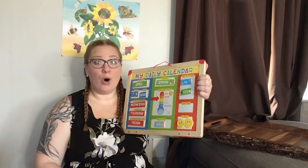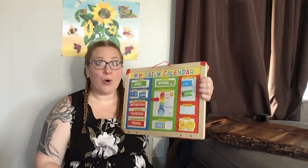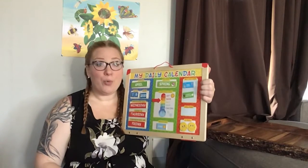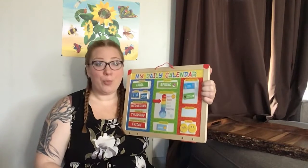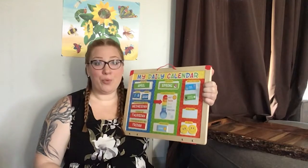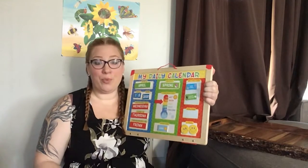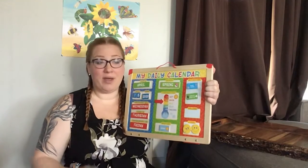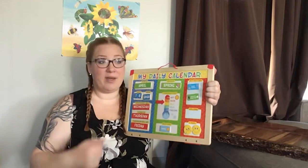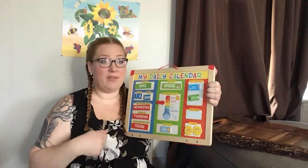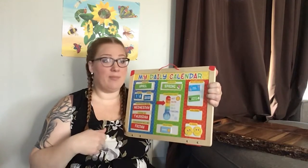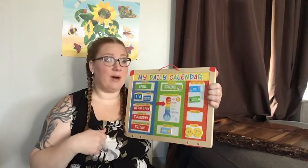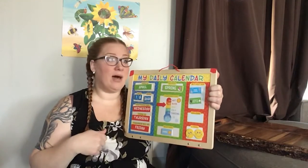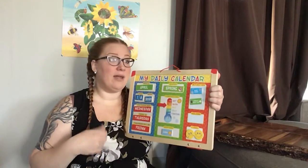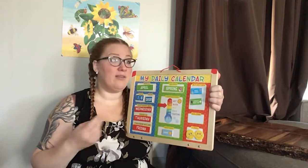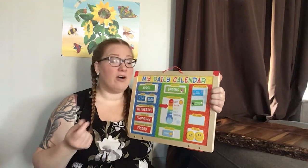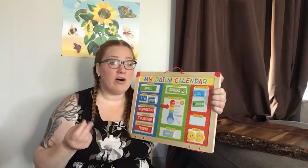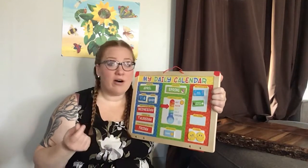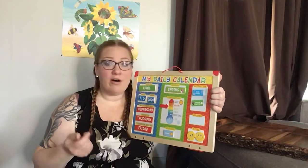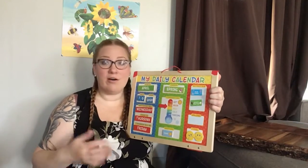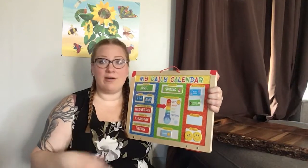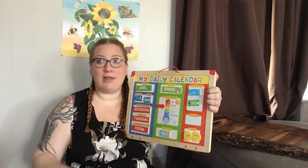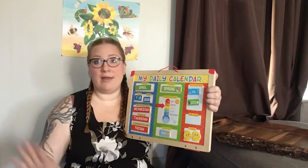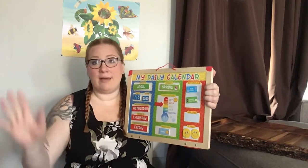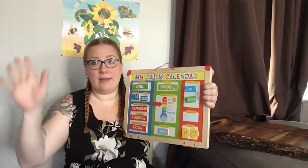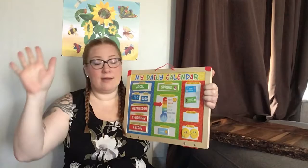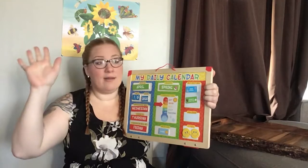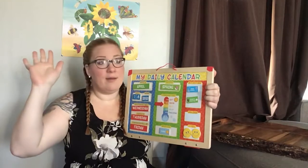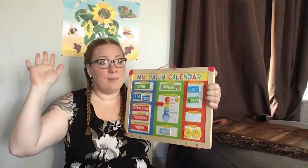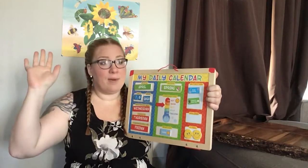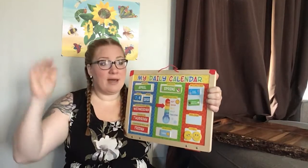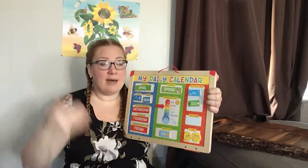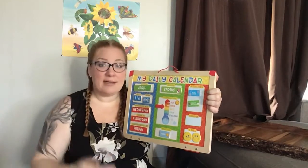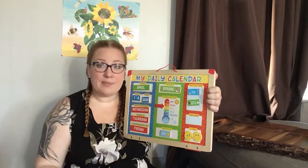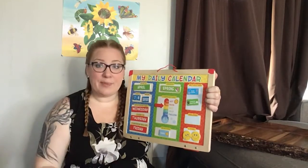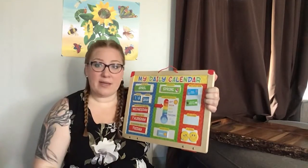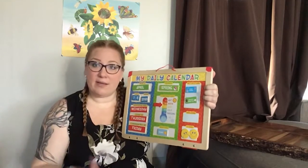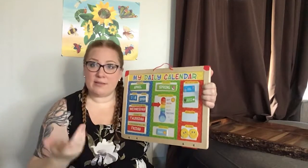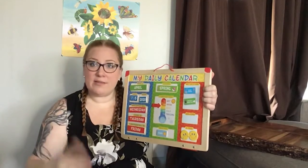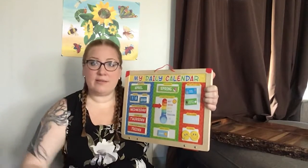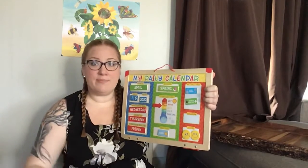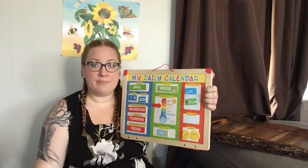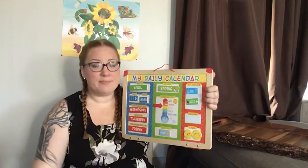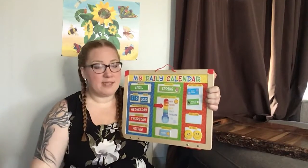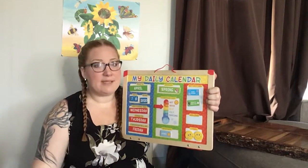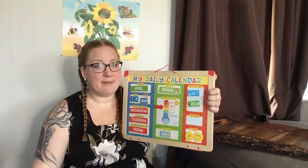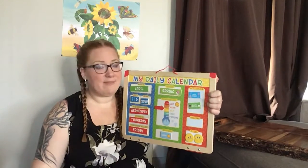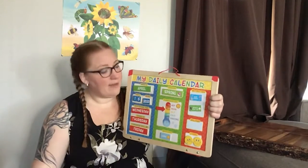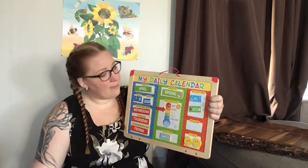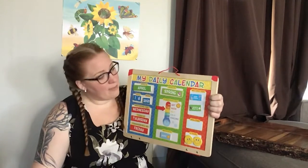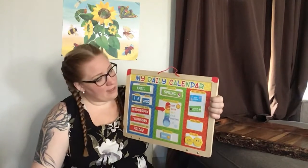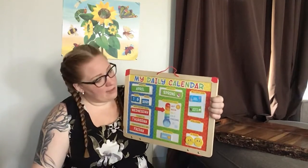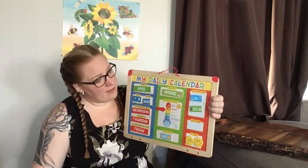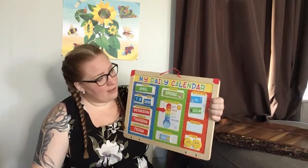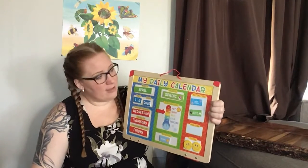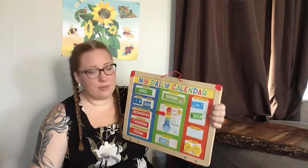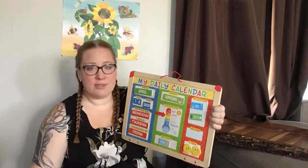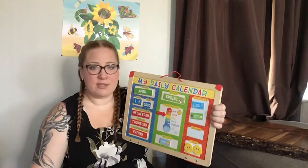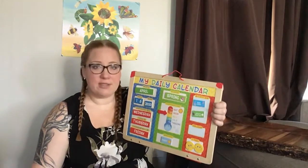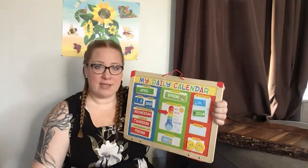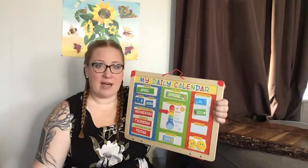home with my dog and my husband. He's my family. So it's good to have